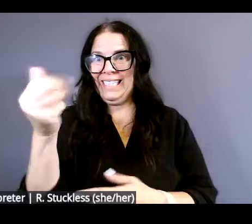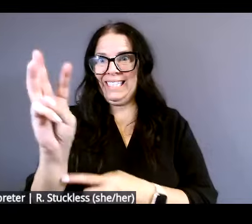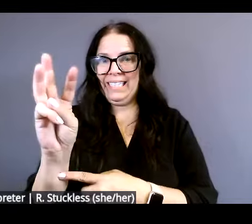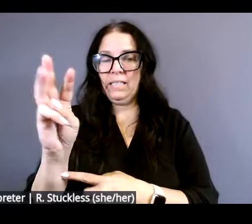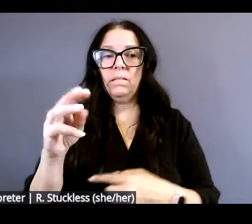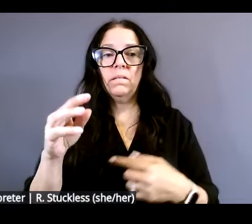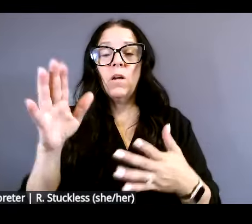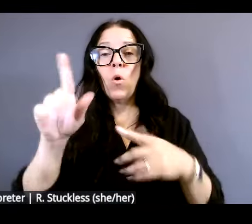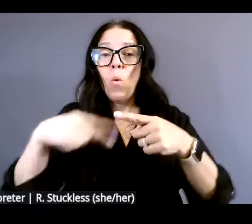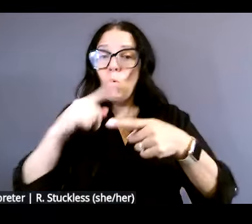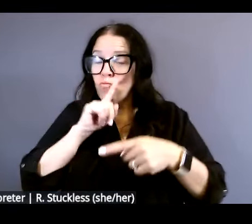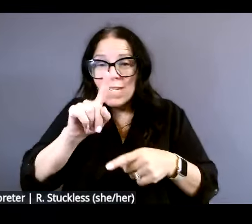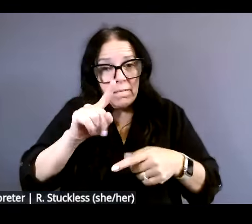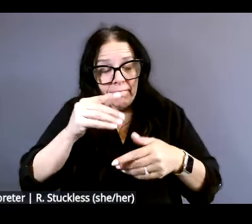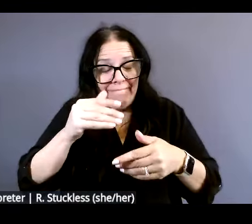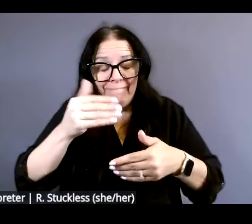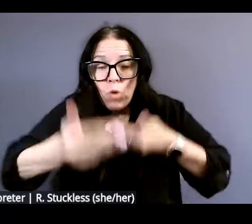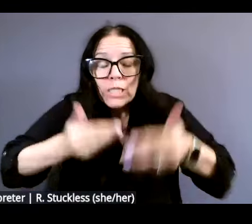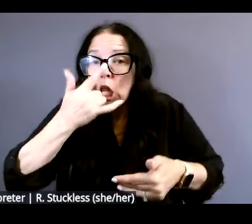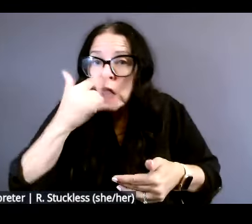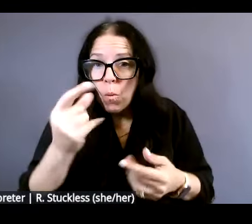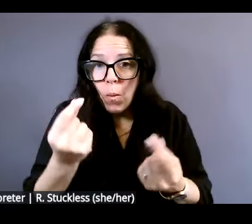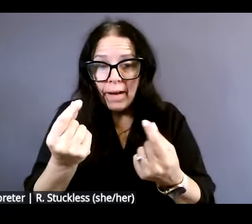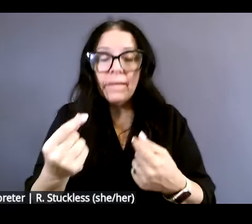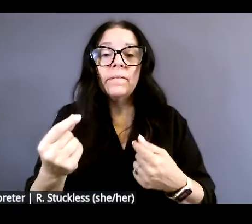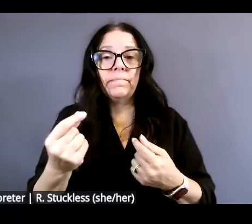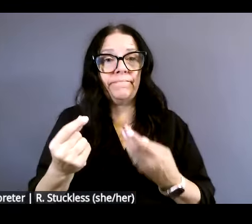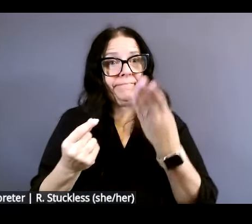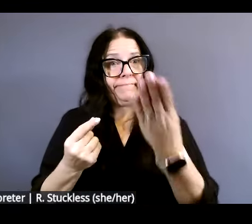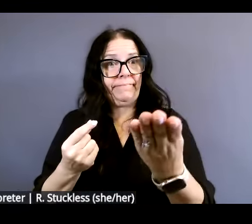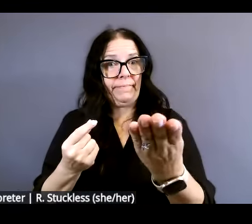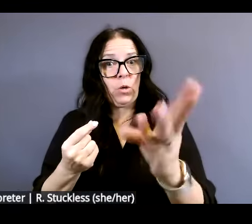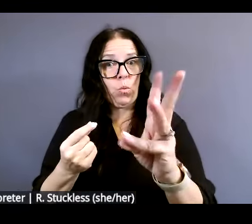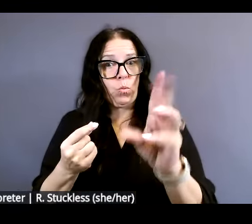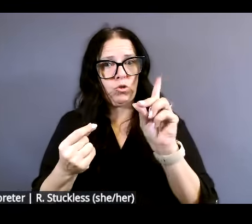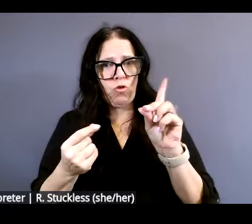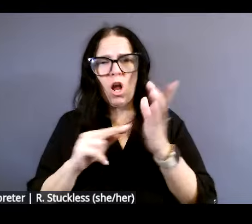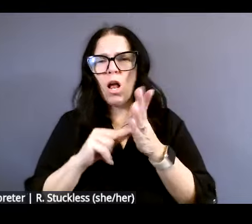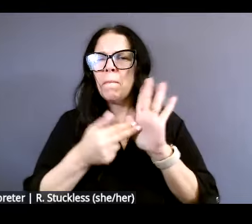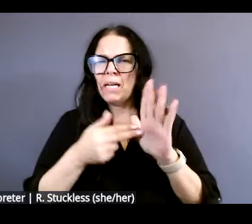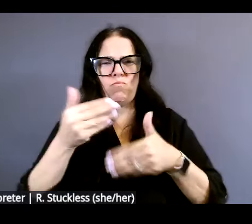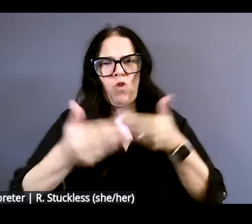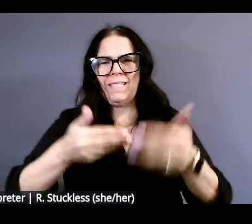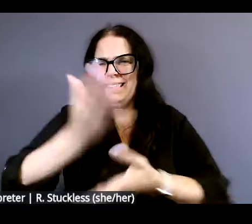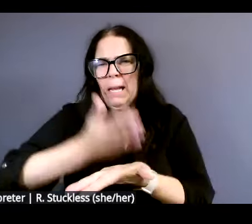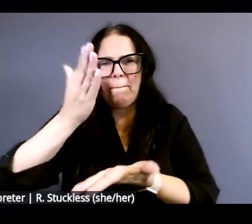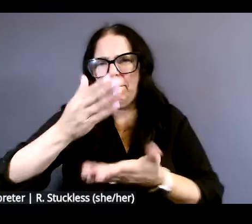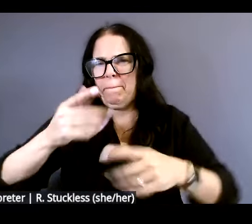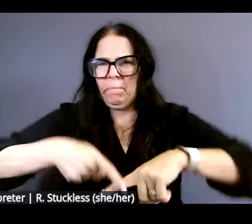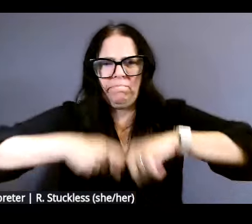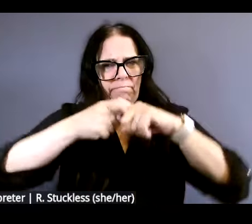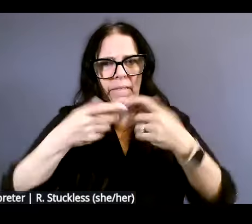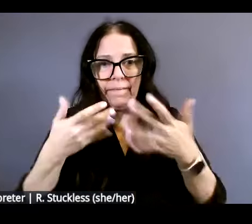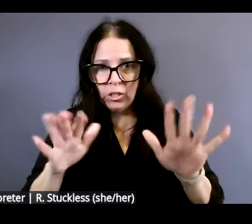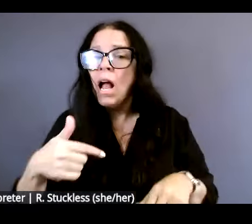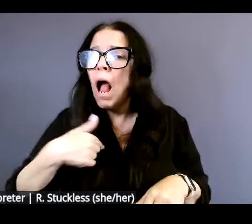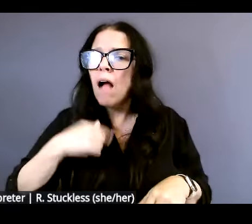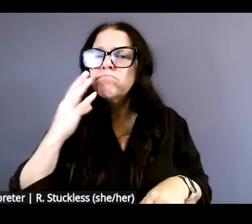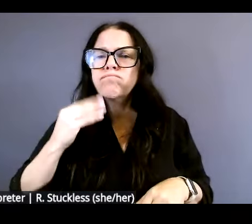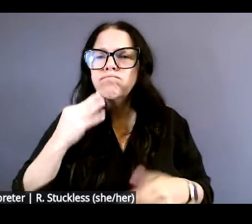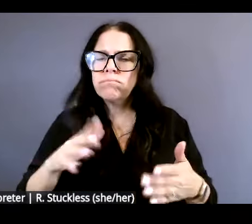withdrawn numerous statewide petitions, all of which were before this board for final certification, which is well beyond where we